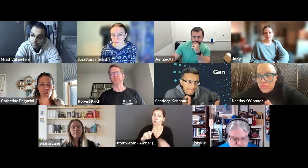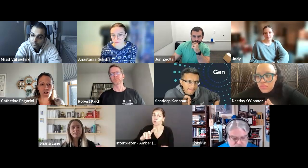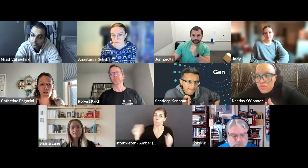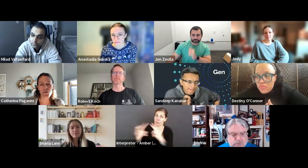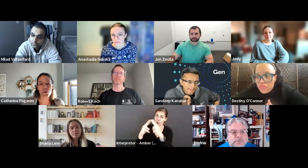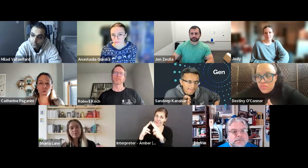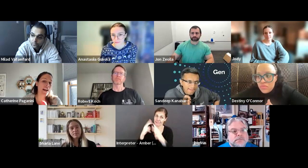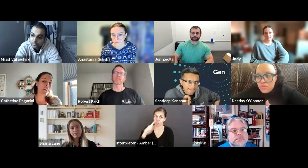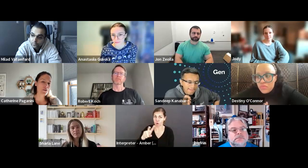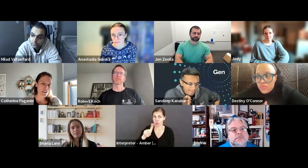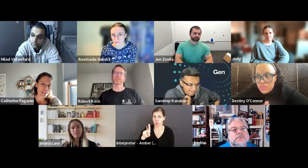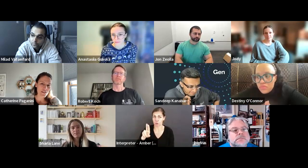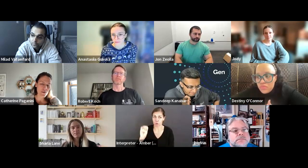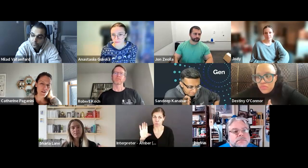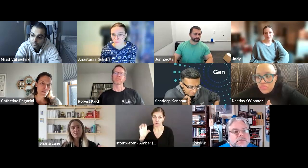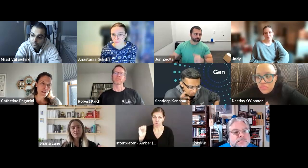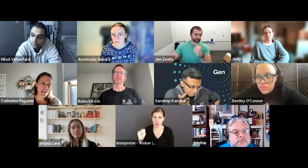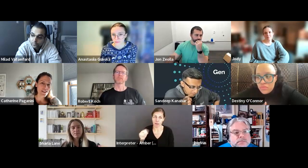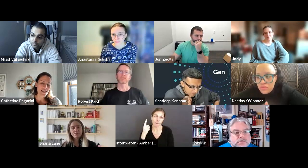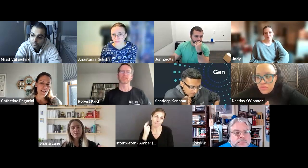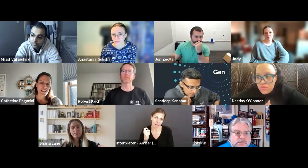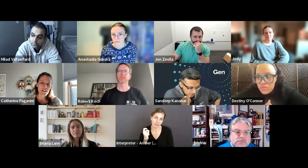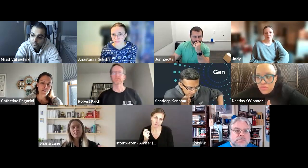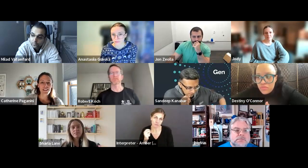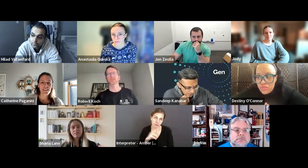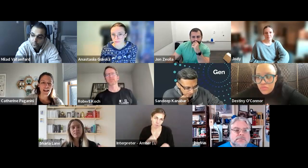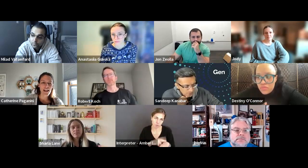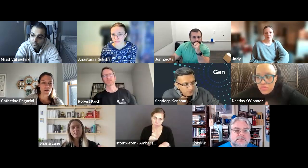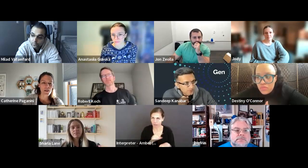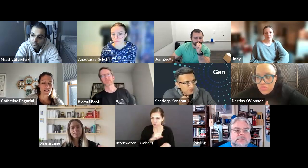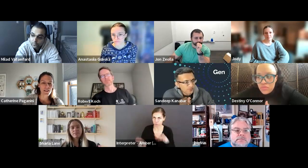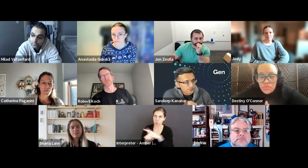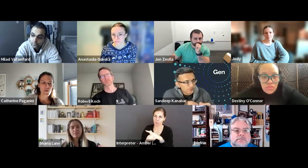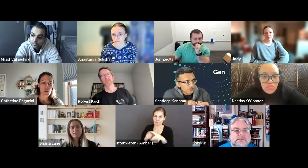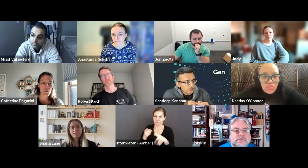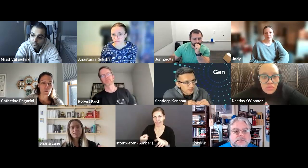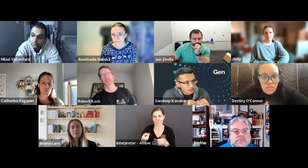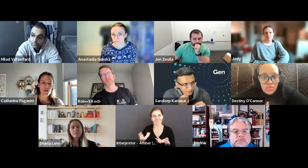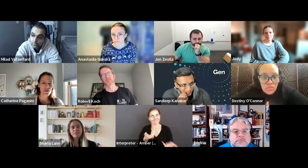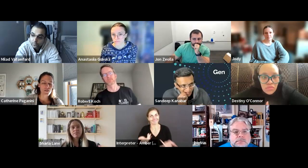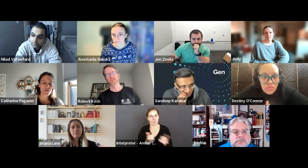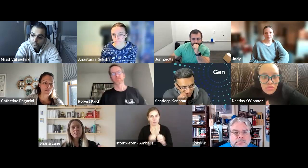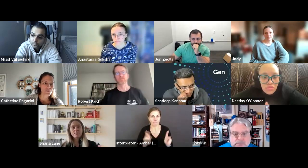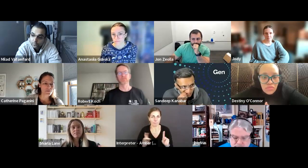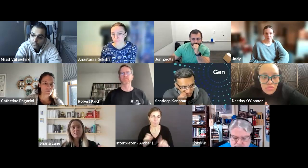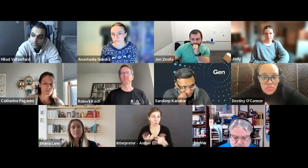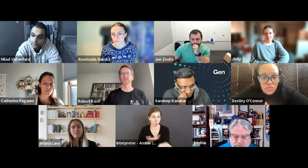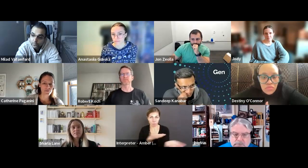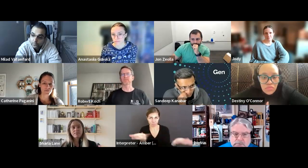of course, because you would have to volunteer as well to be there for a little time. So open question to